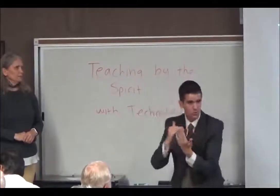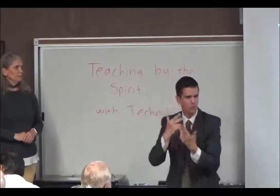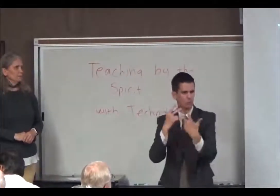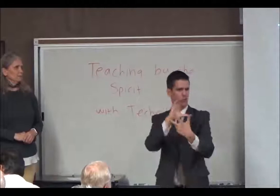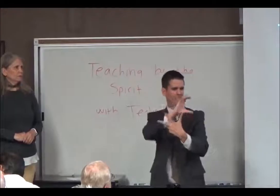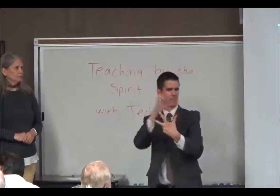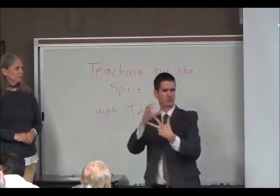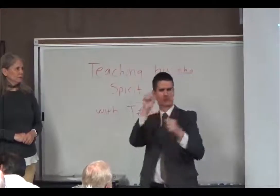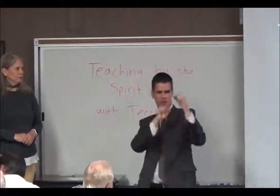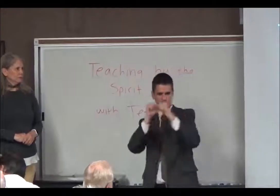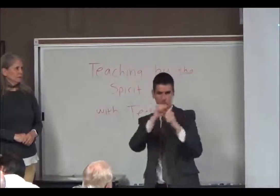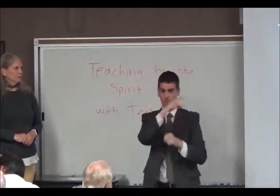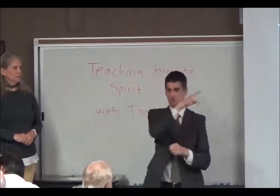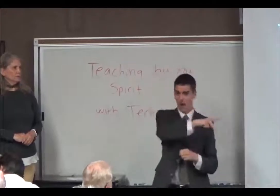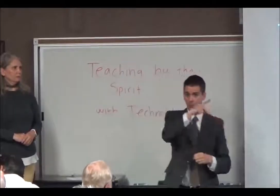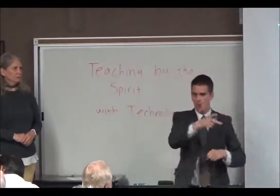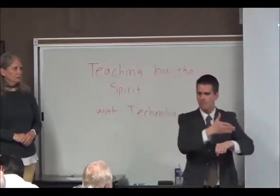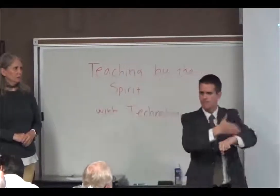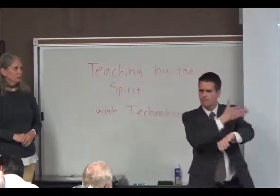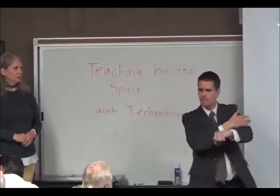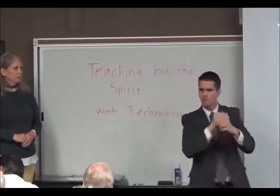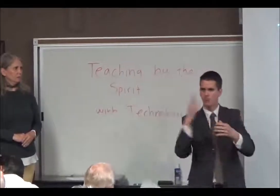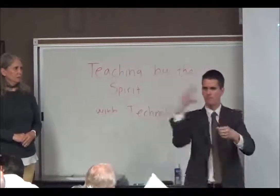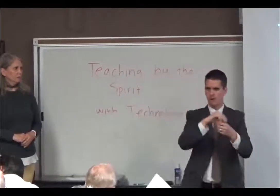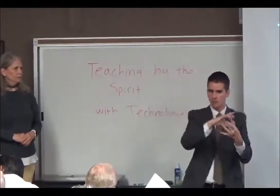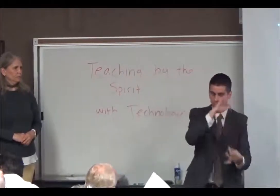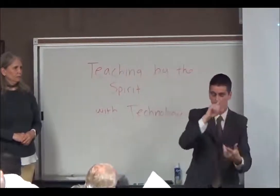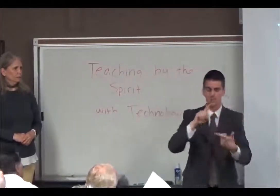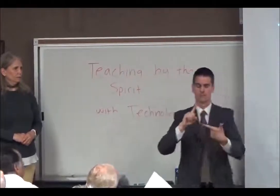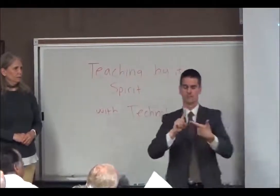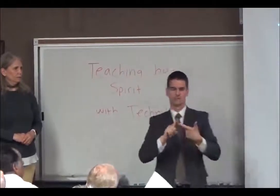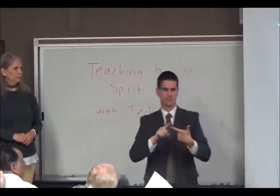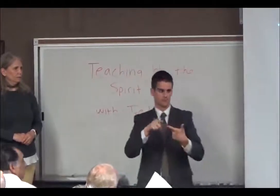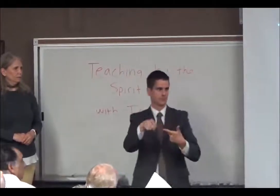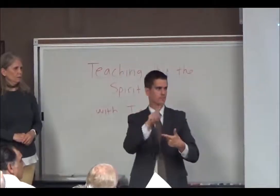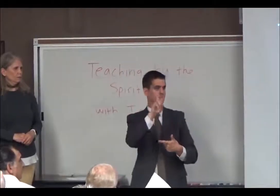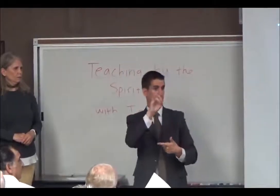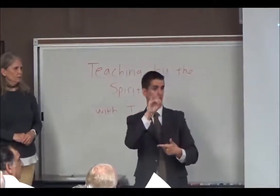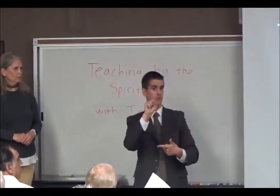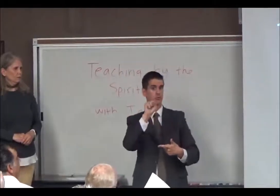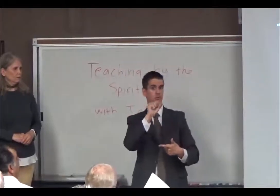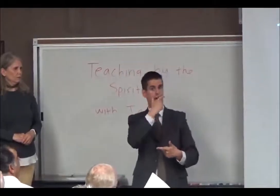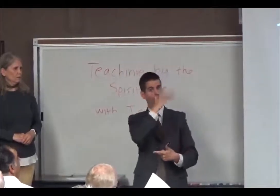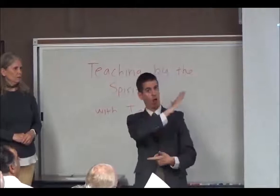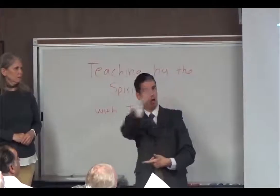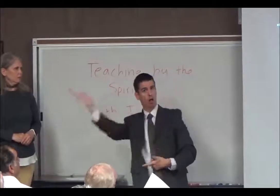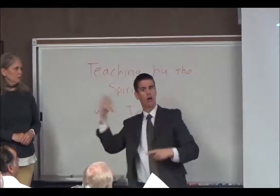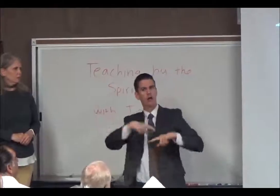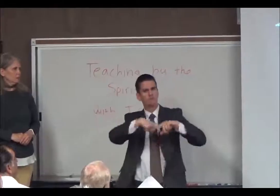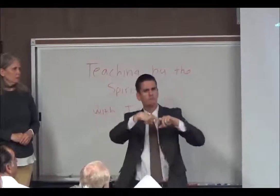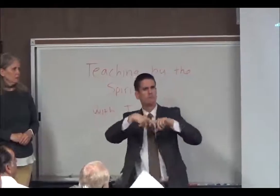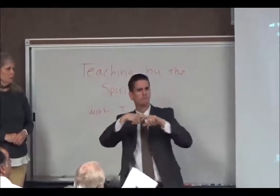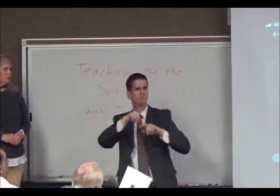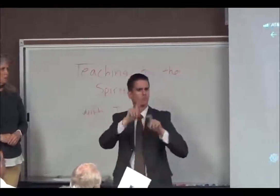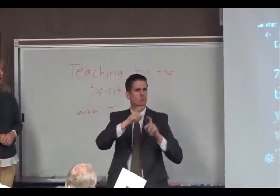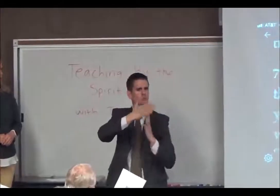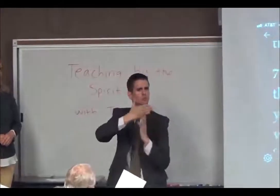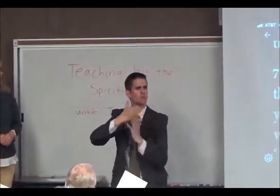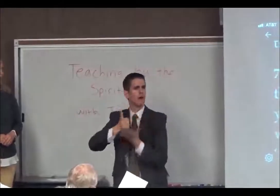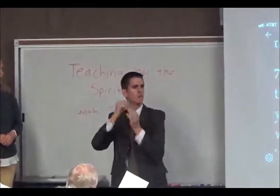You guys all have a paper with the three different things that we're talking about in the PowerPoint, the roles of spirit, and the videos. Make sure you